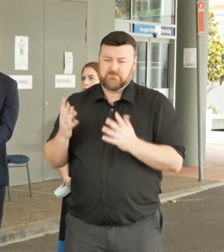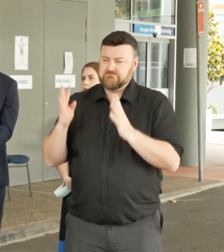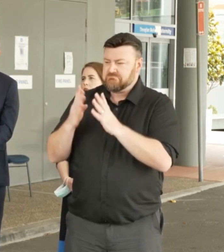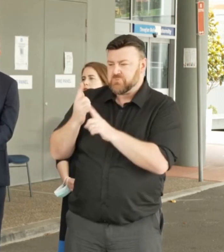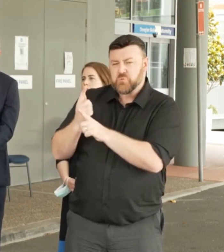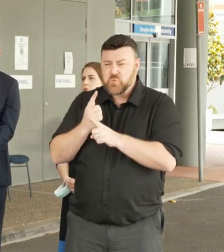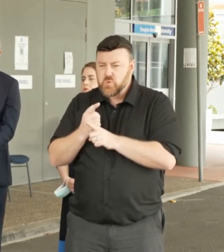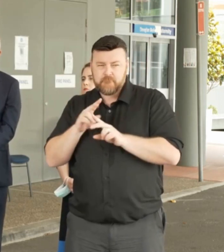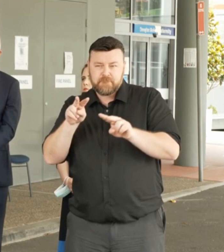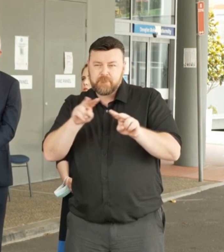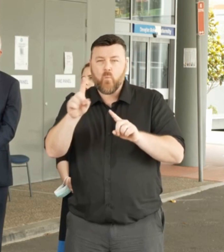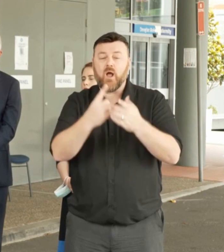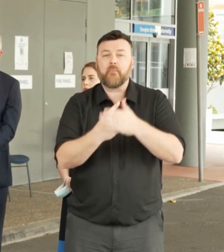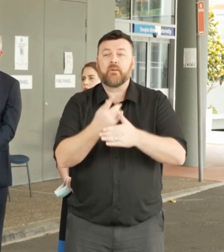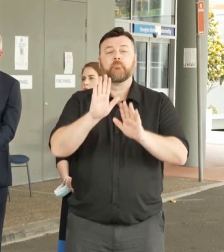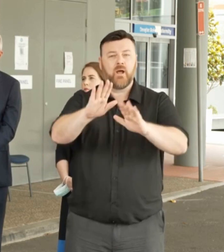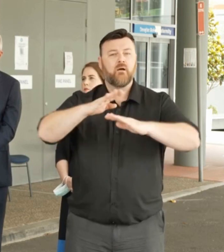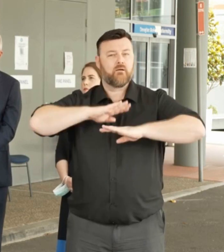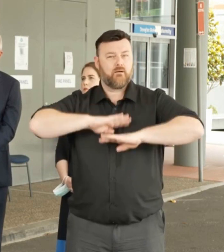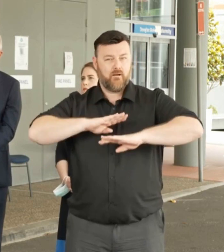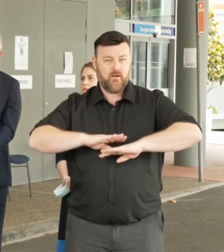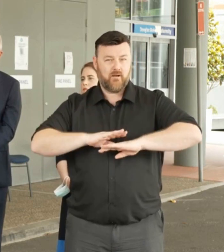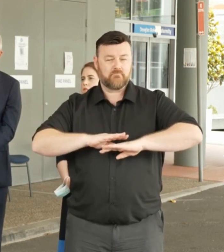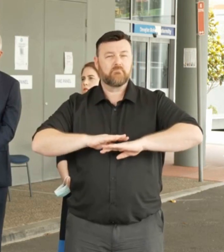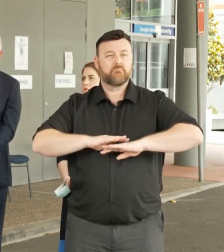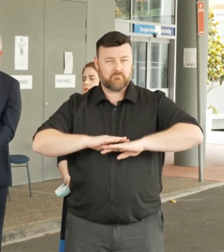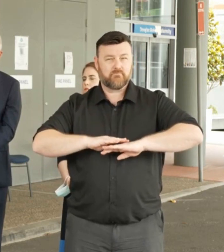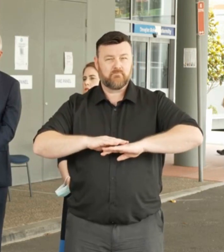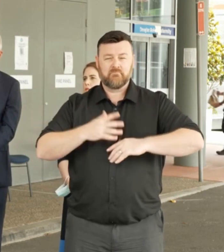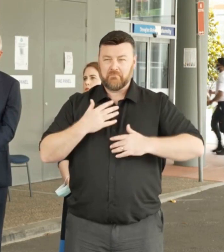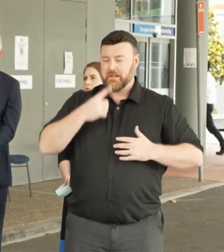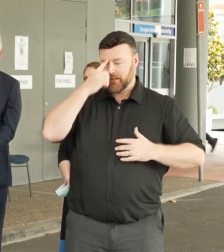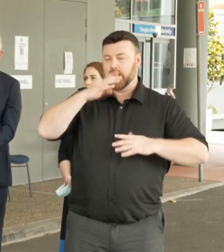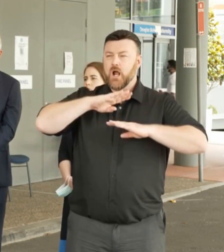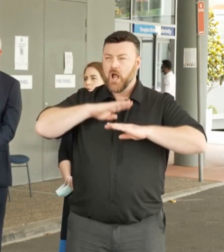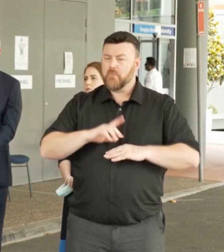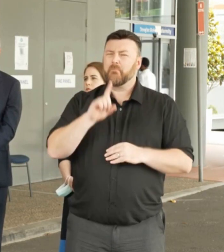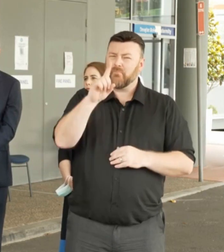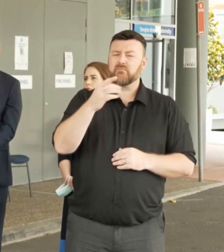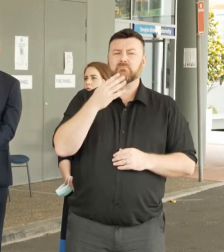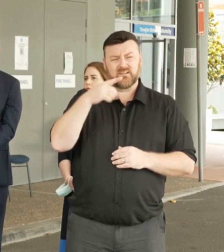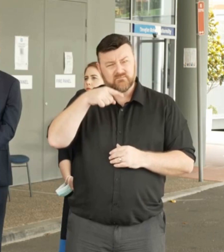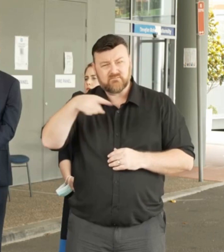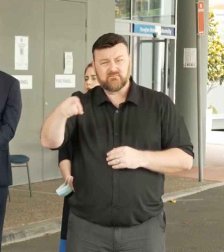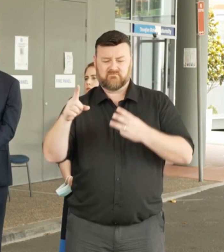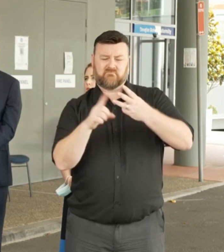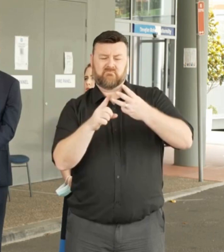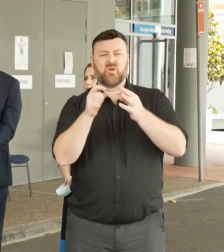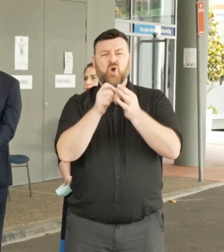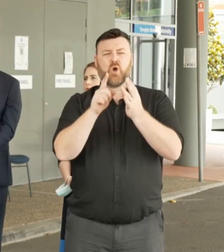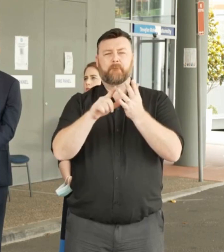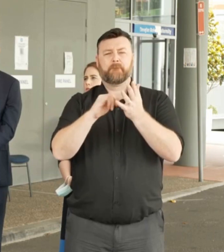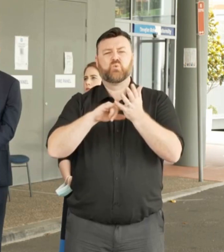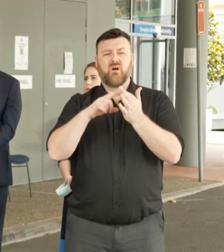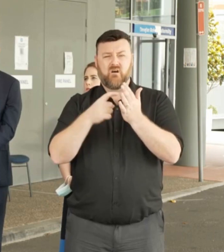calm, but it's also an important time to go out and get your booster shot because vaccination has been key to New South Wales' success. That's